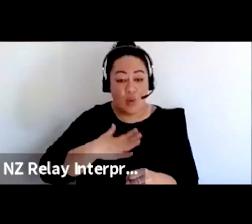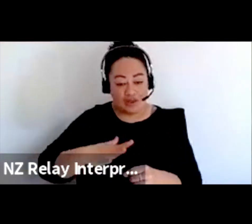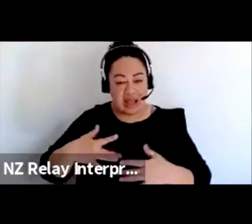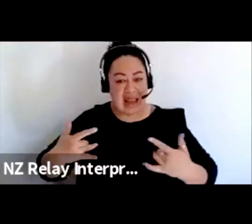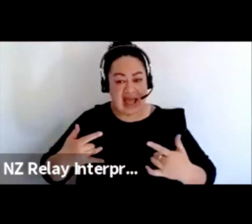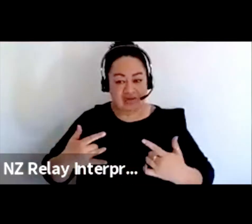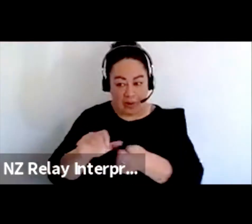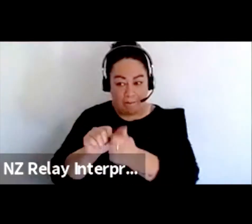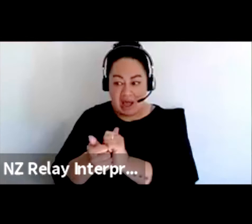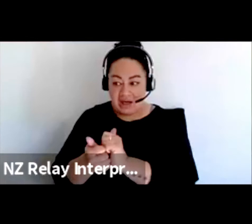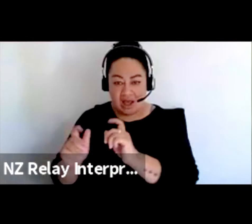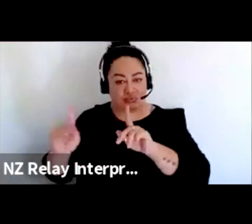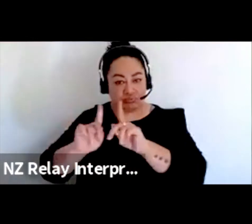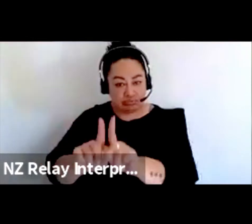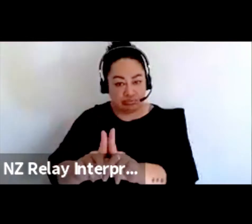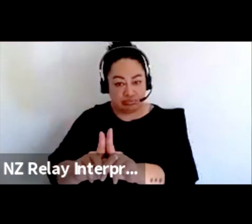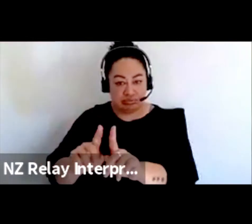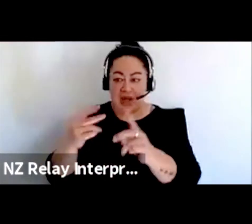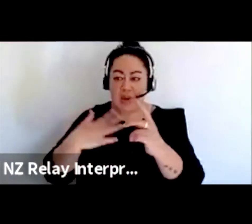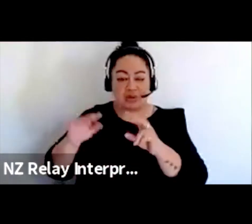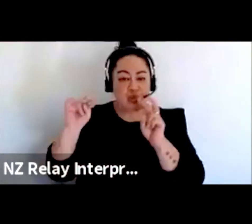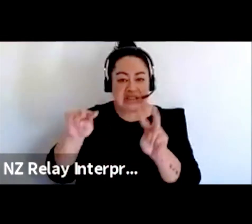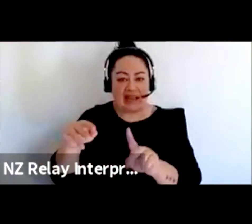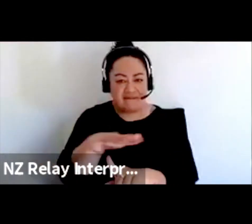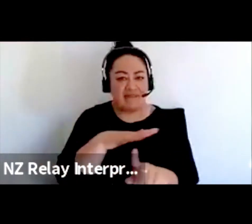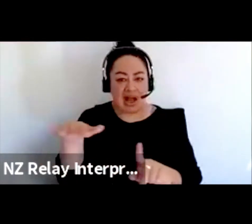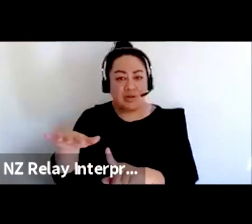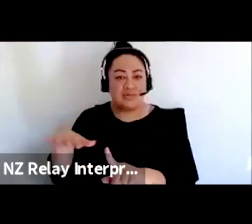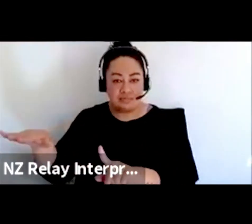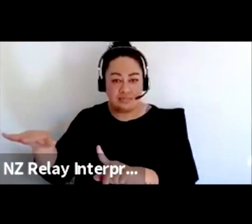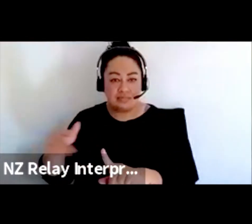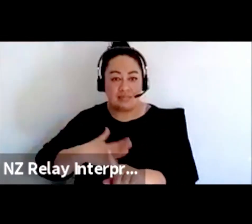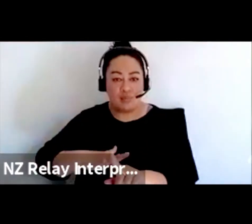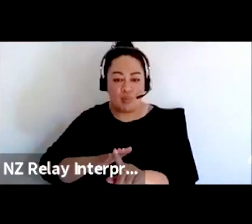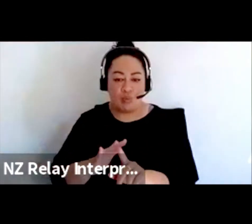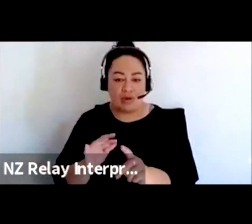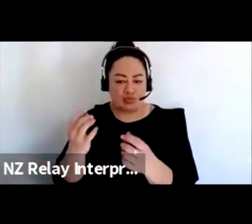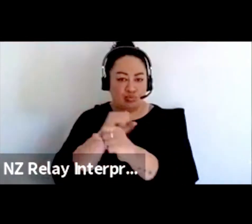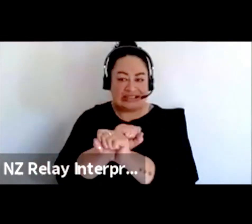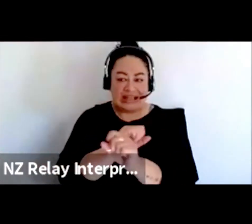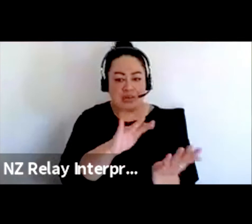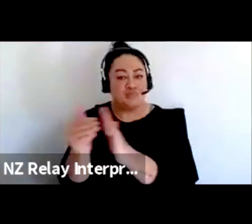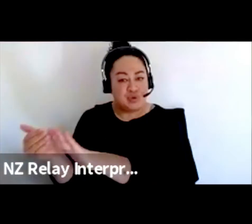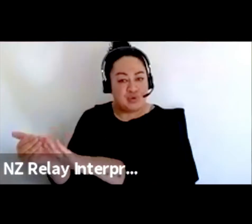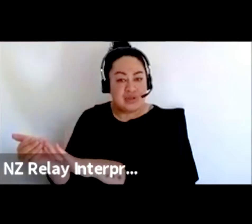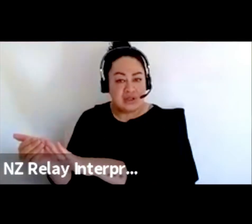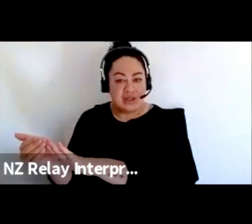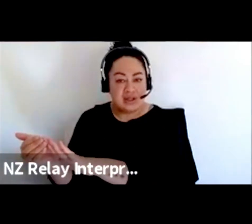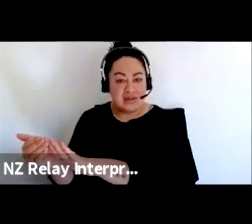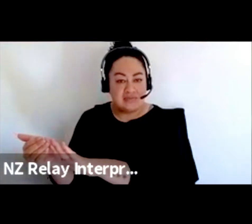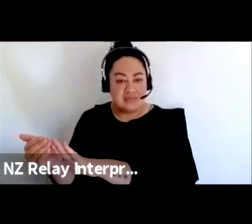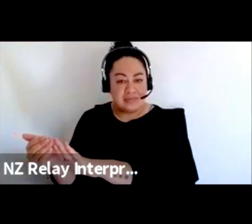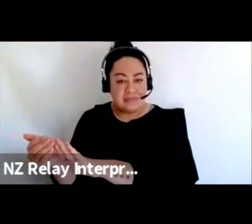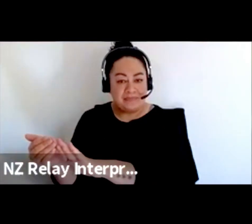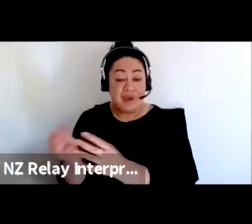my family, and I want to be able to protect my community. And actually, a lot of religious groups